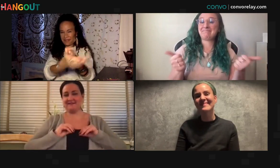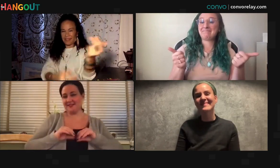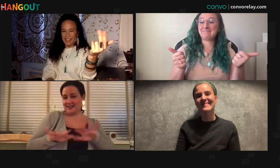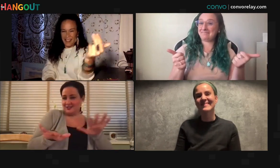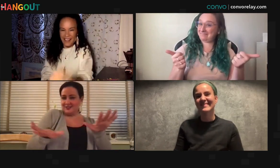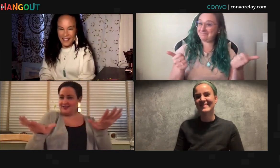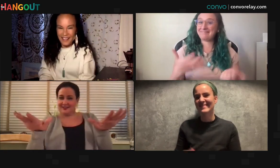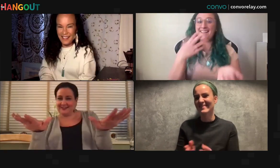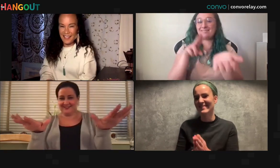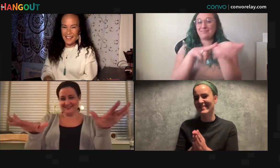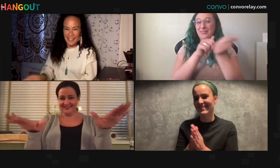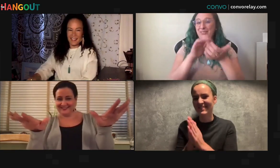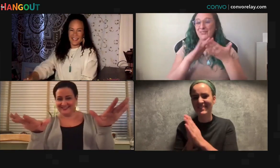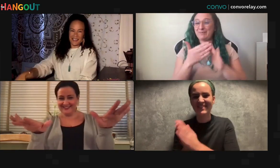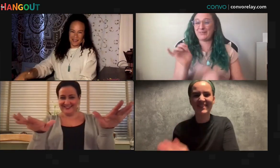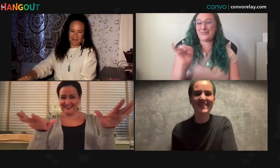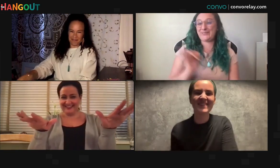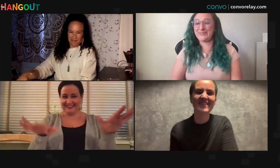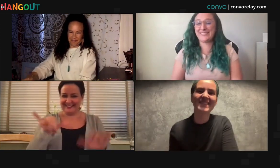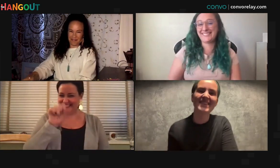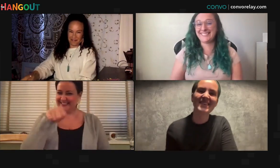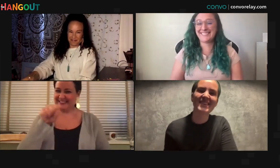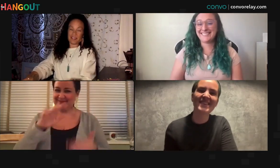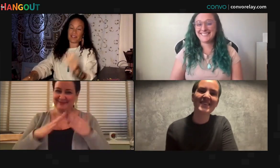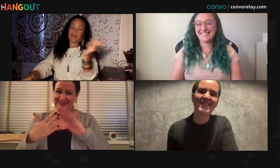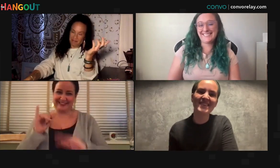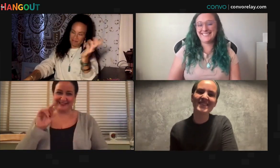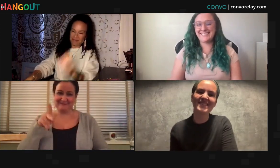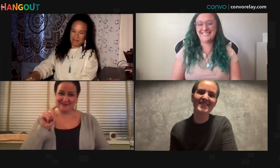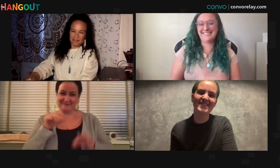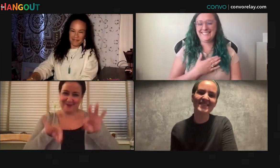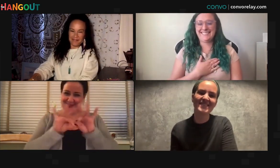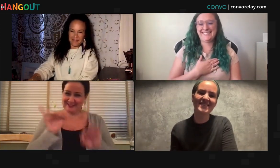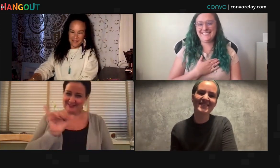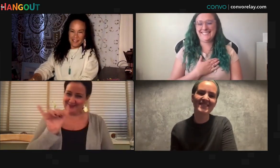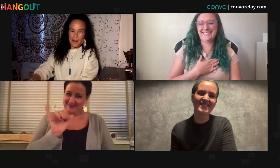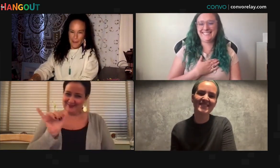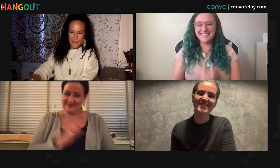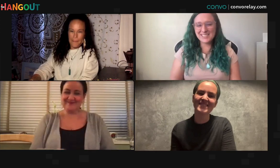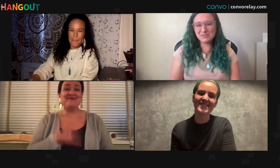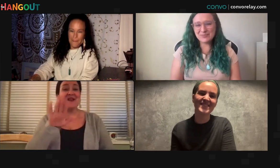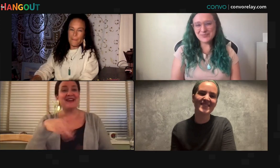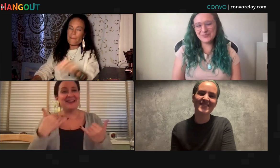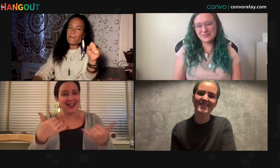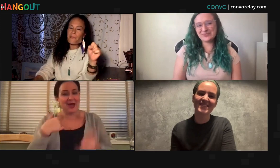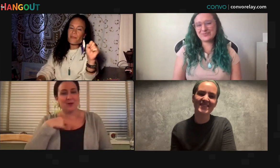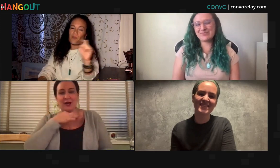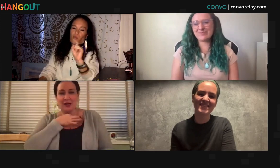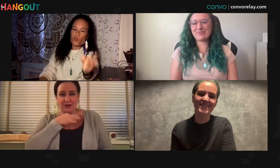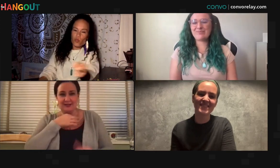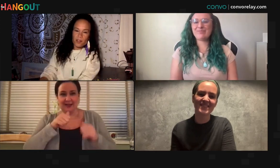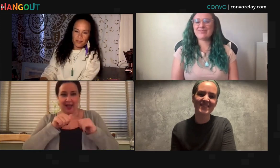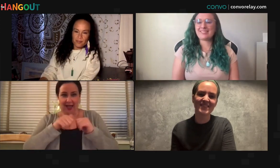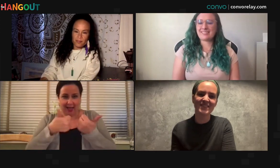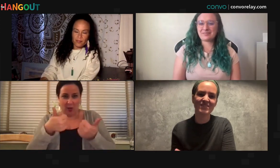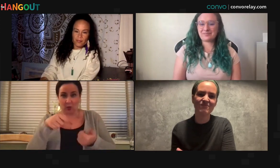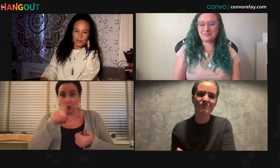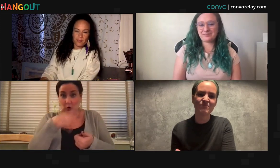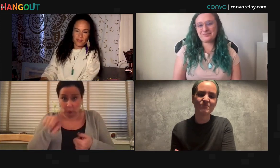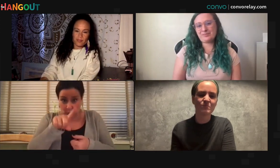win something, then I think that works. I think we can, this is Allison. I think we can also get a lot of input from the community as